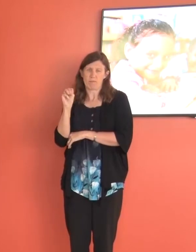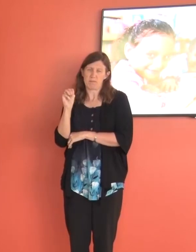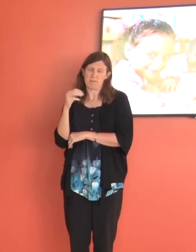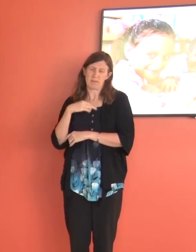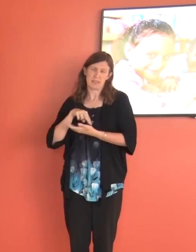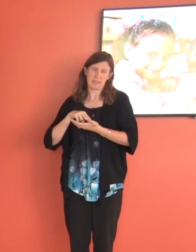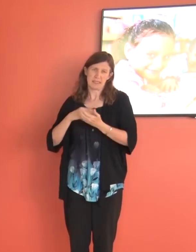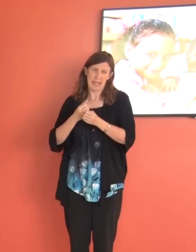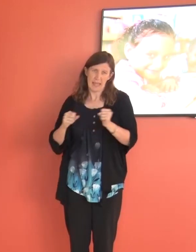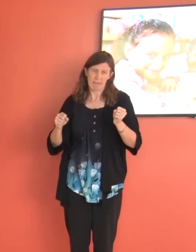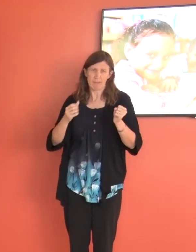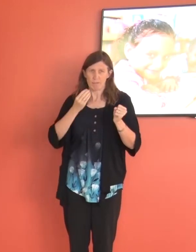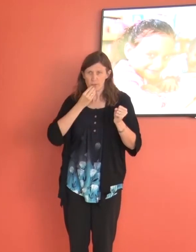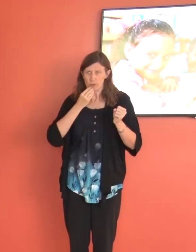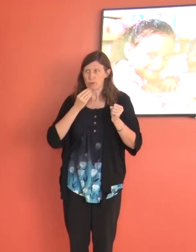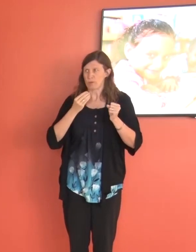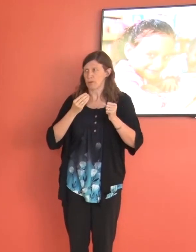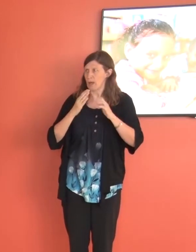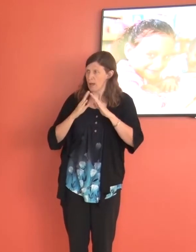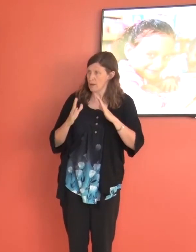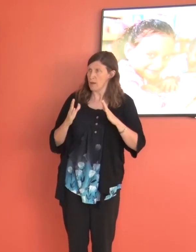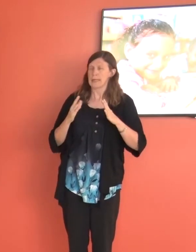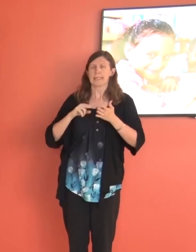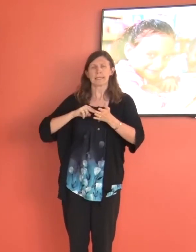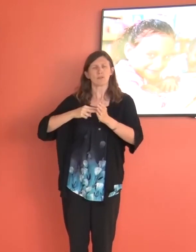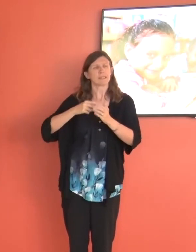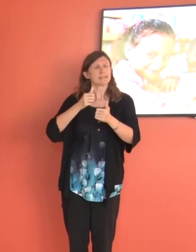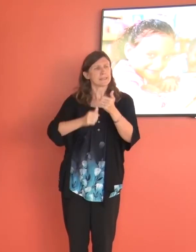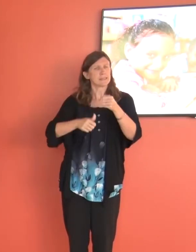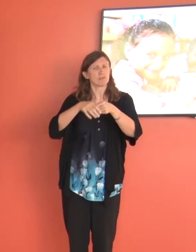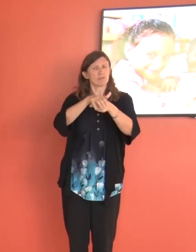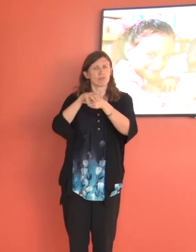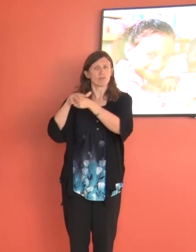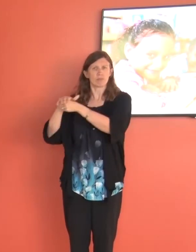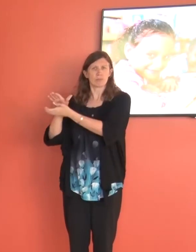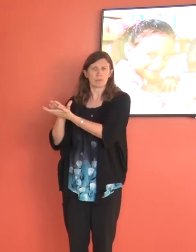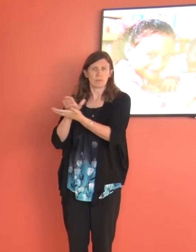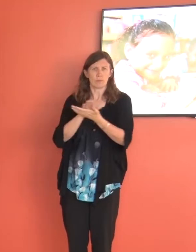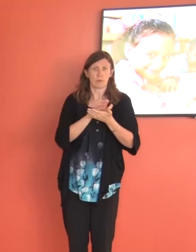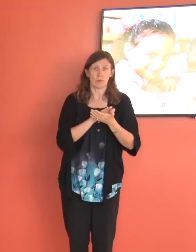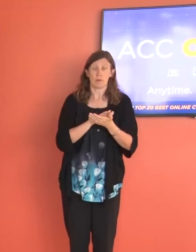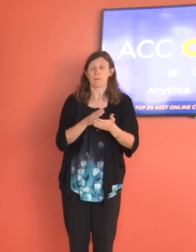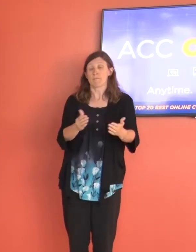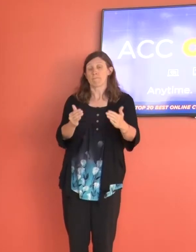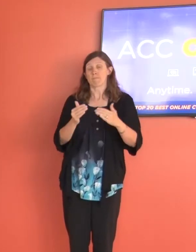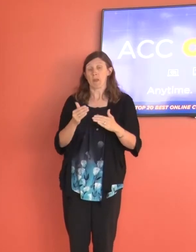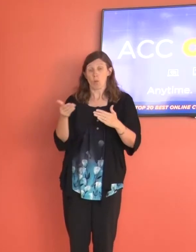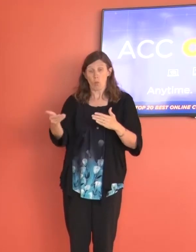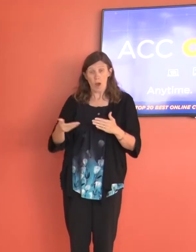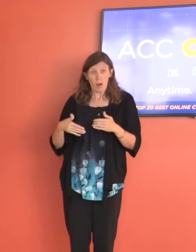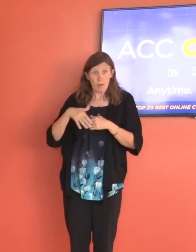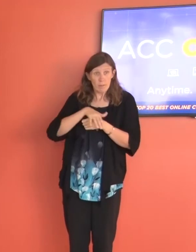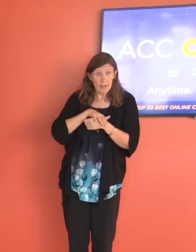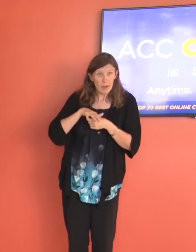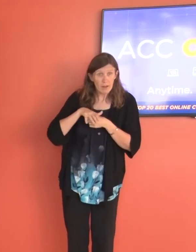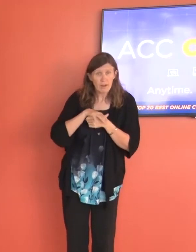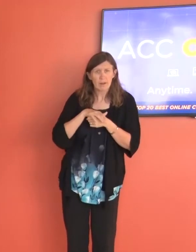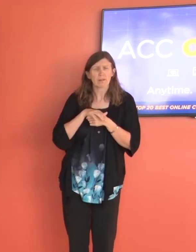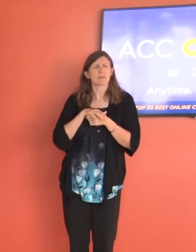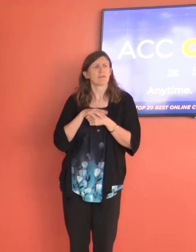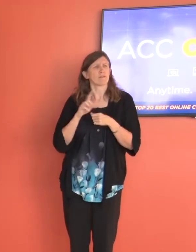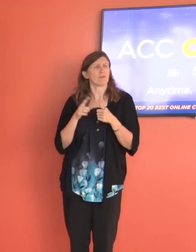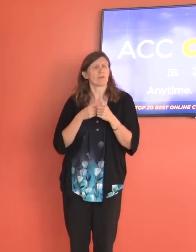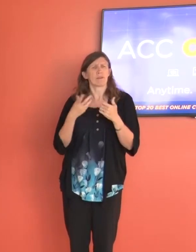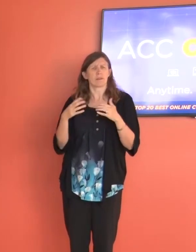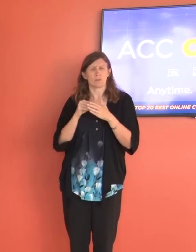that we're intentional on every campus, on our welcome spaces, because that's the first thing that the students encounter. We want to make sure that it's